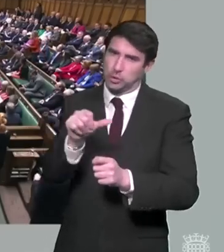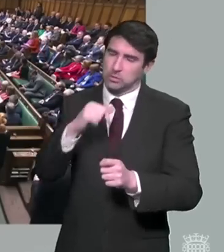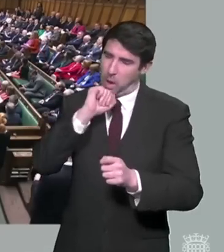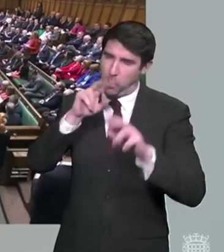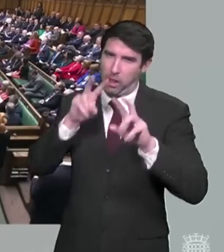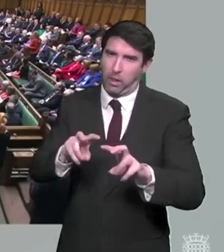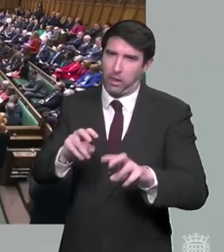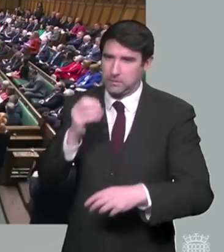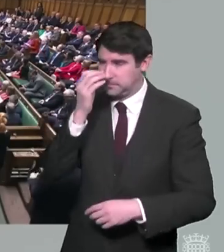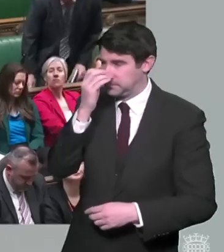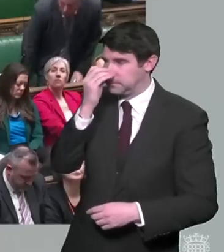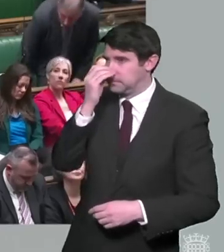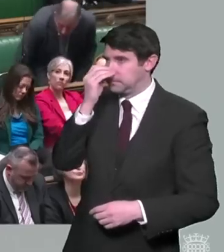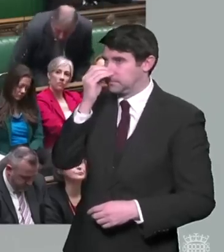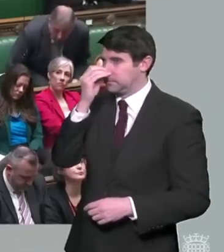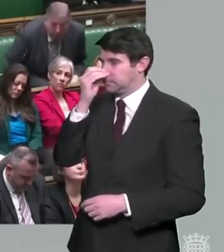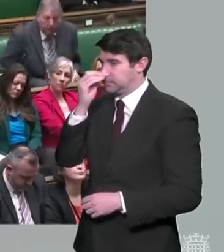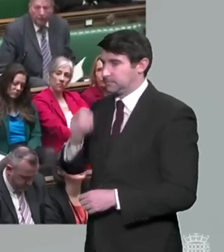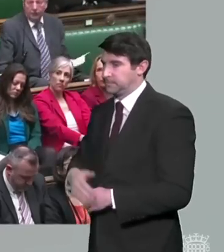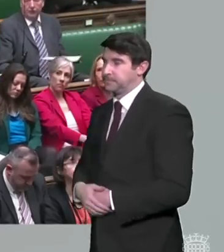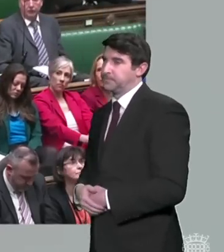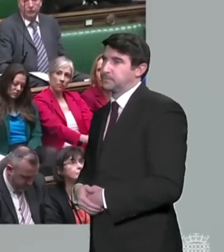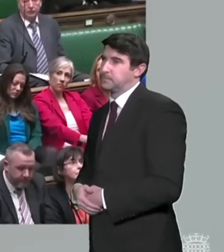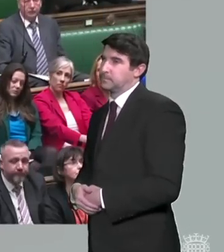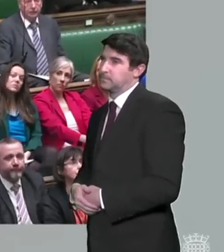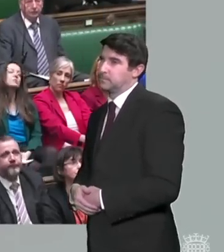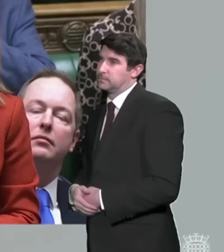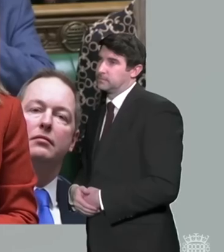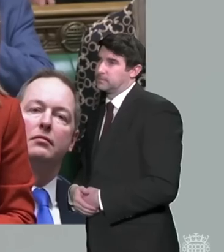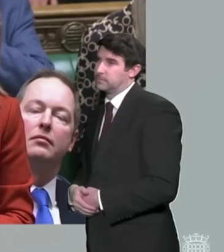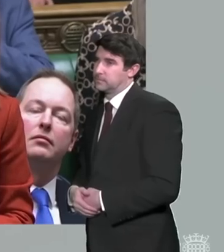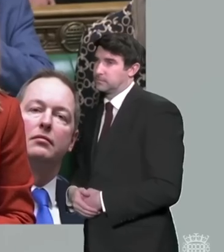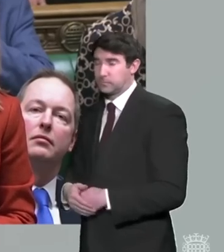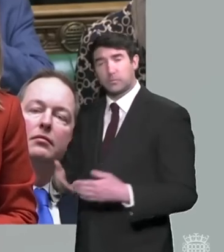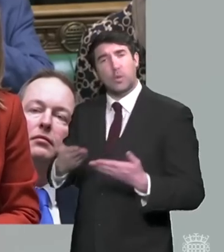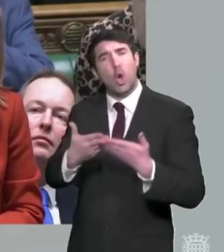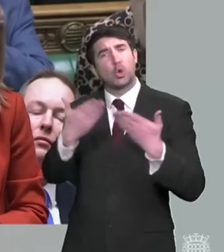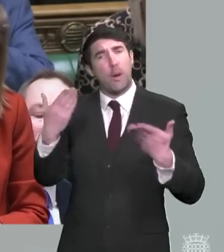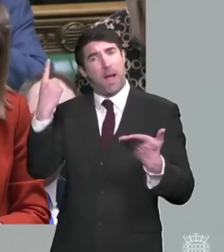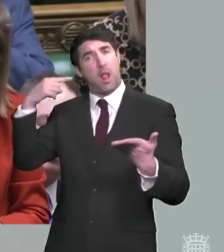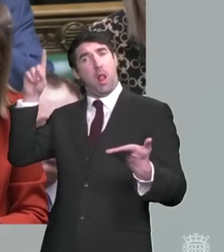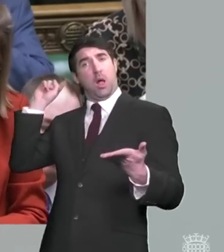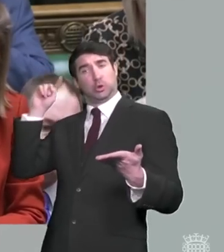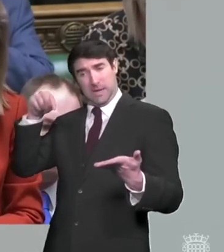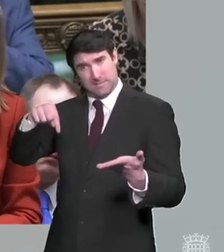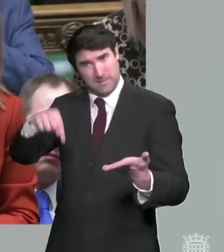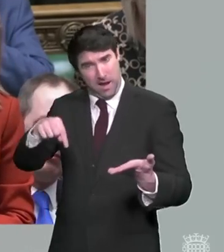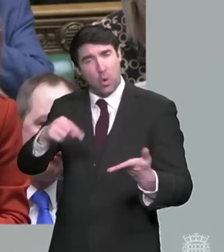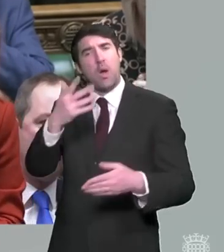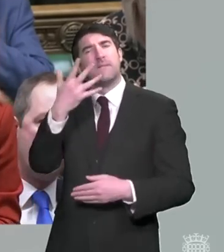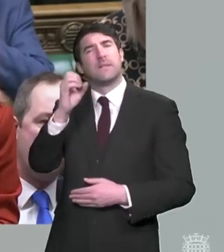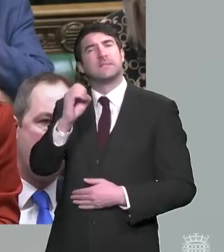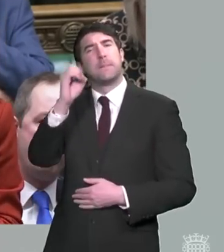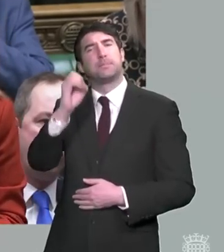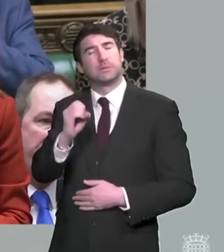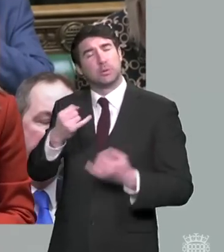Mr. Speaker. There are now more than 50% more social care staff vacancy than last year. People are stuck in hospital beds with nowhere